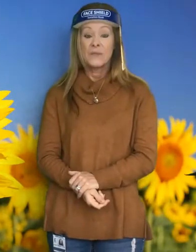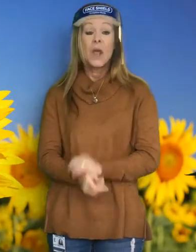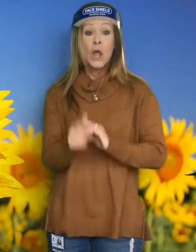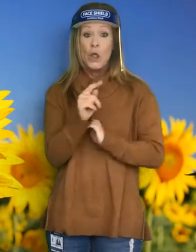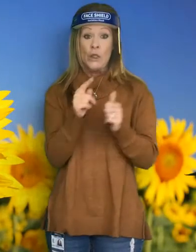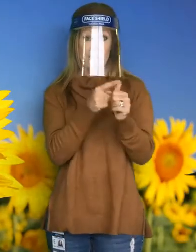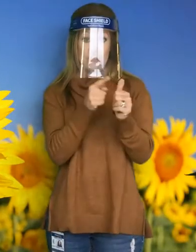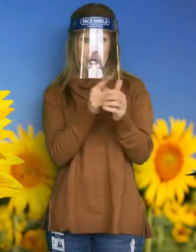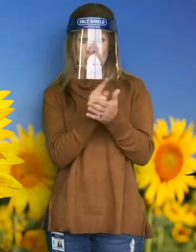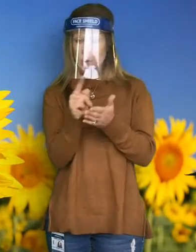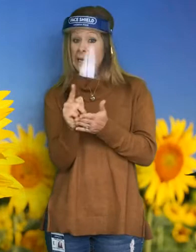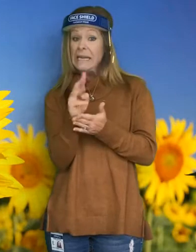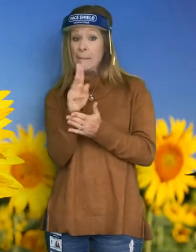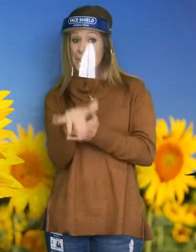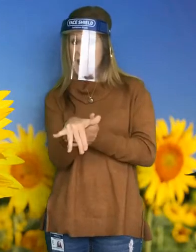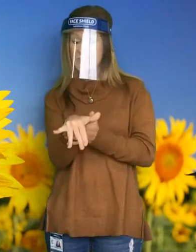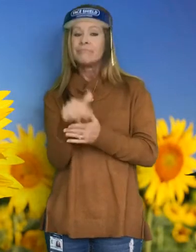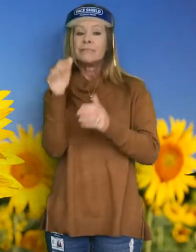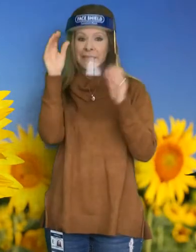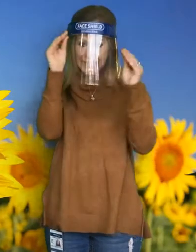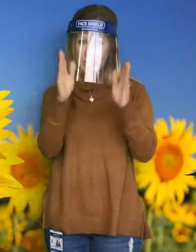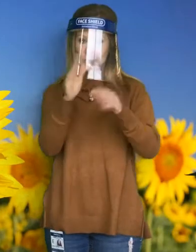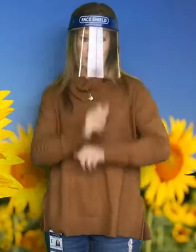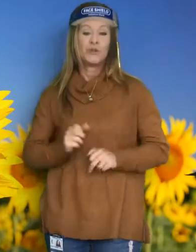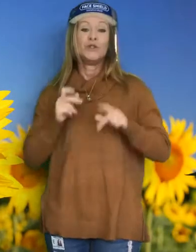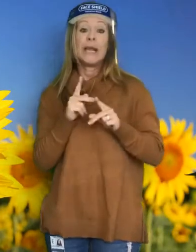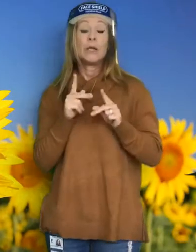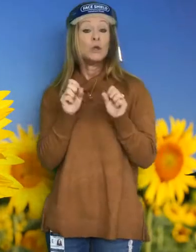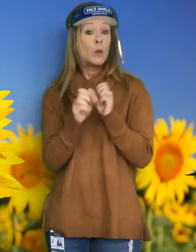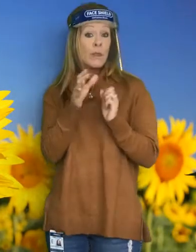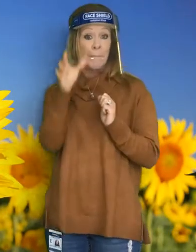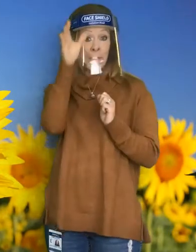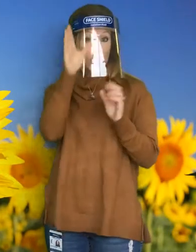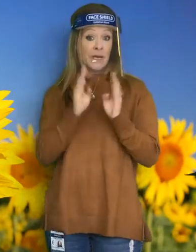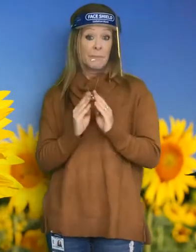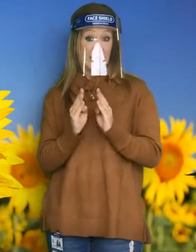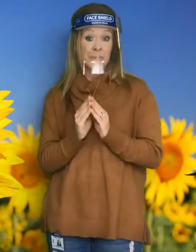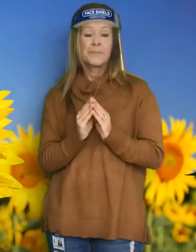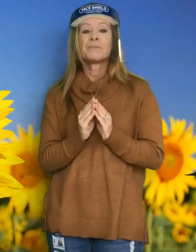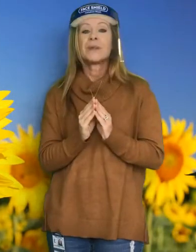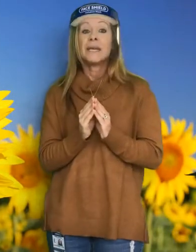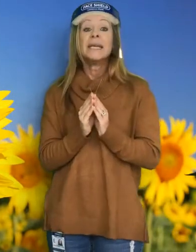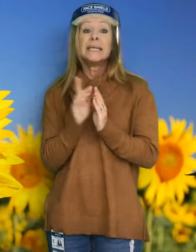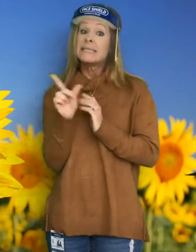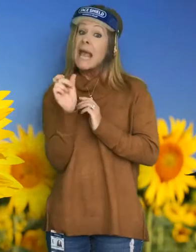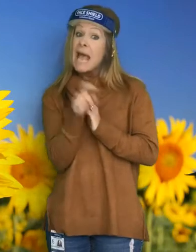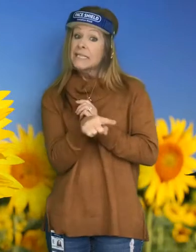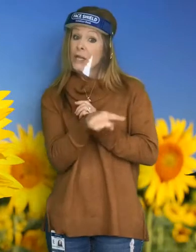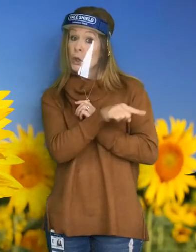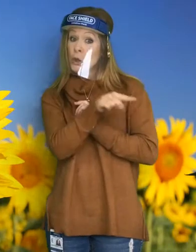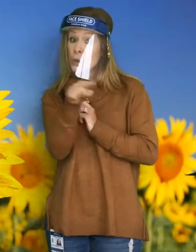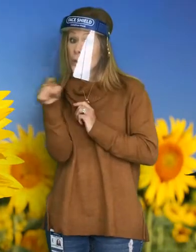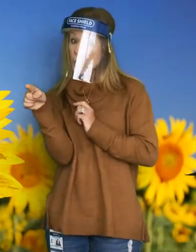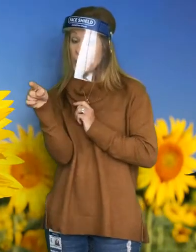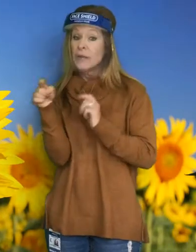The first week of May is Teacher Appreciation, so the parent committee is asking